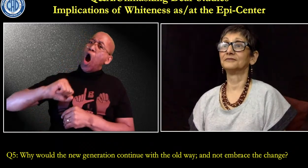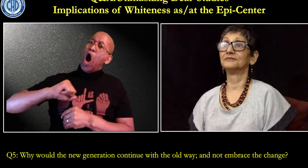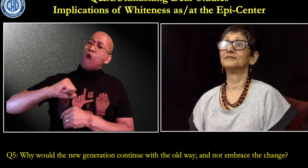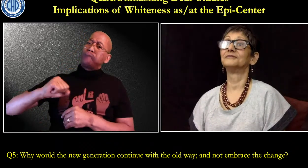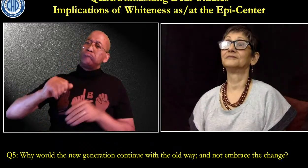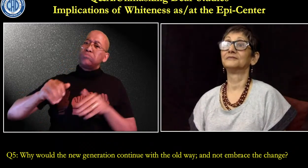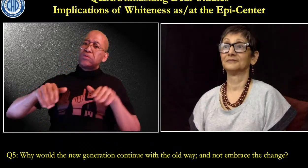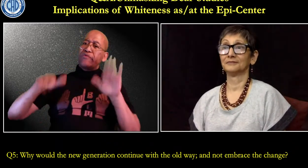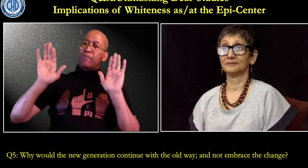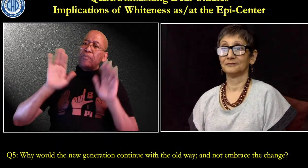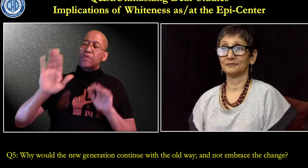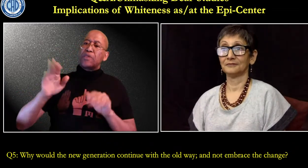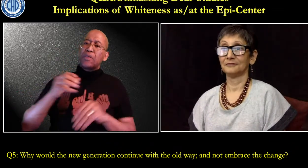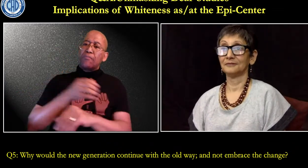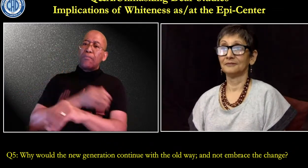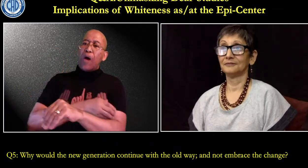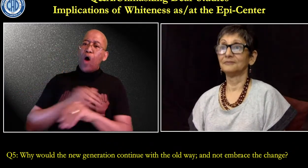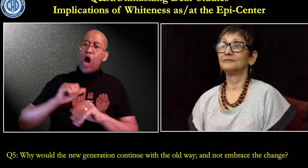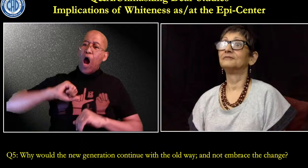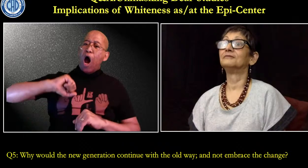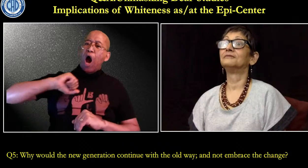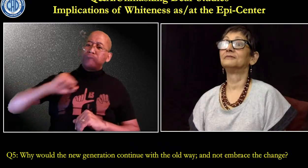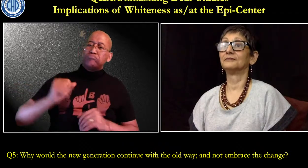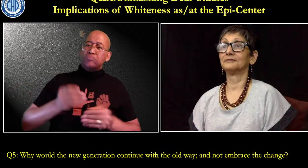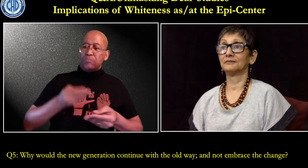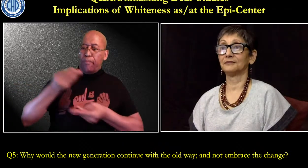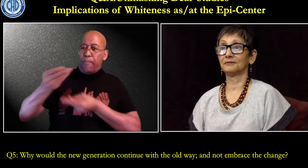where are the deaf leaders at?